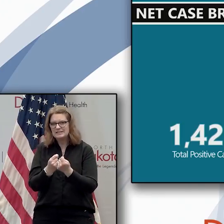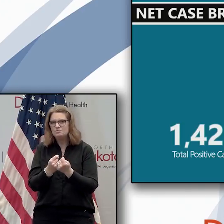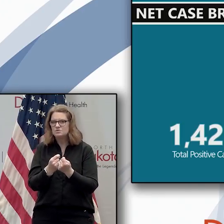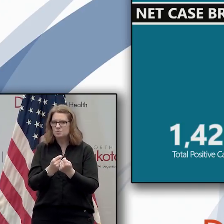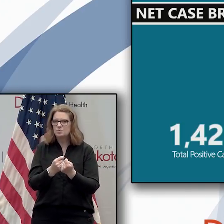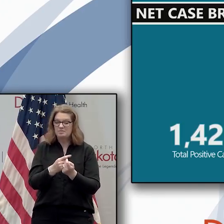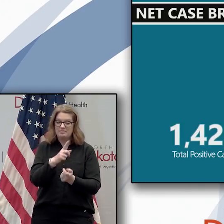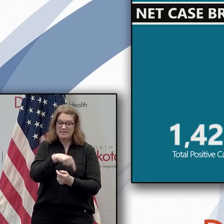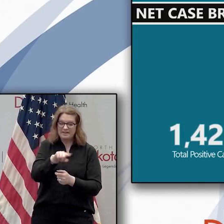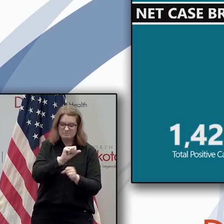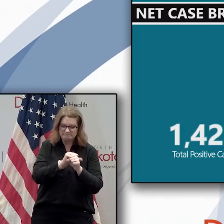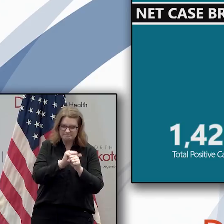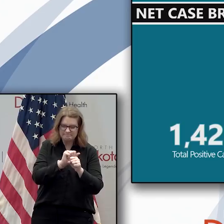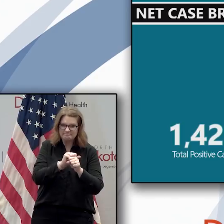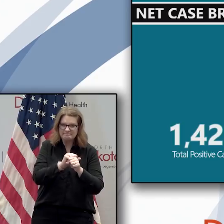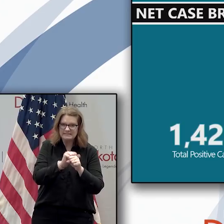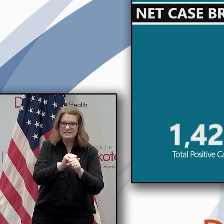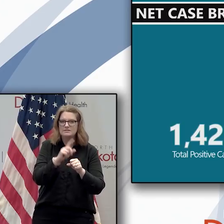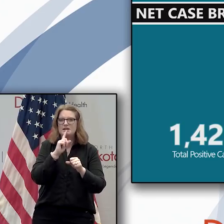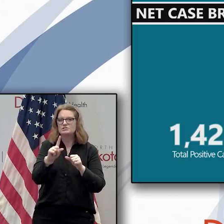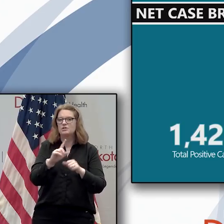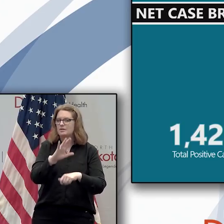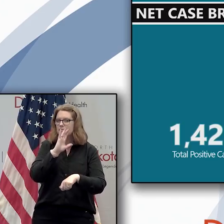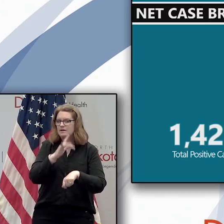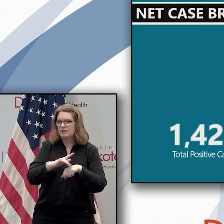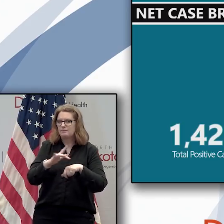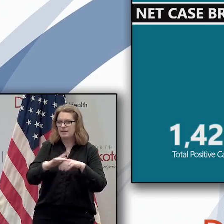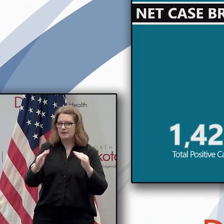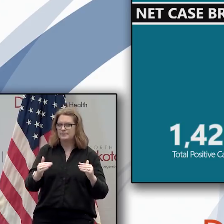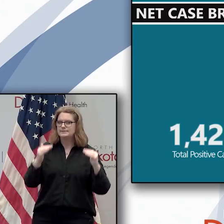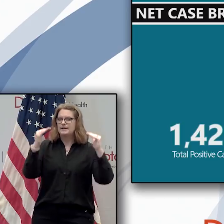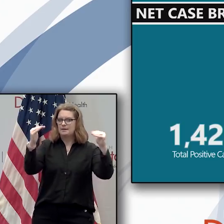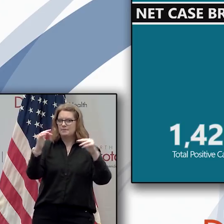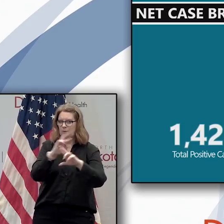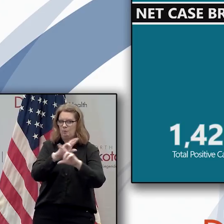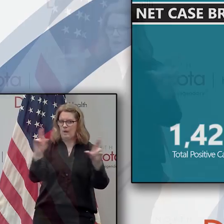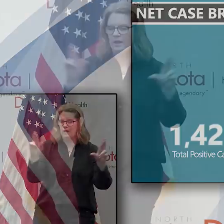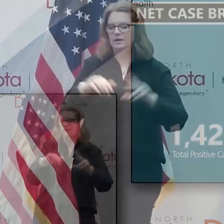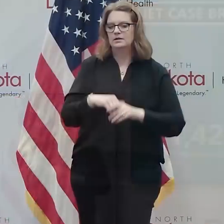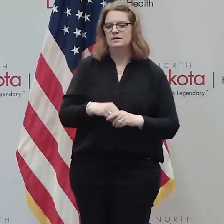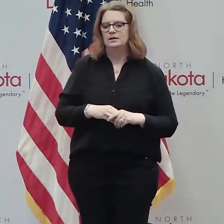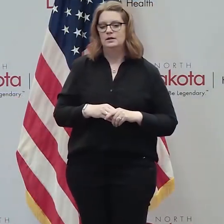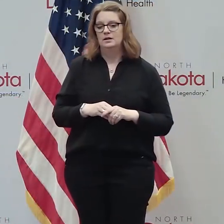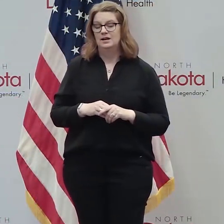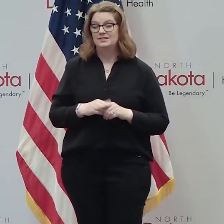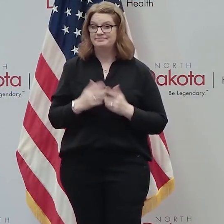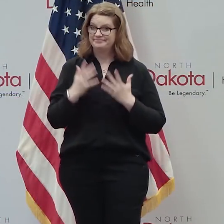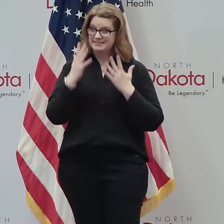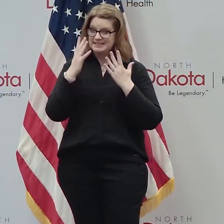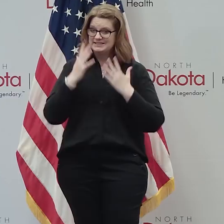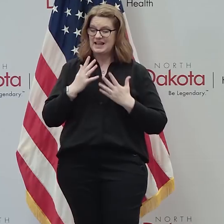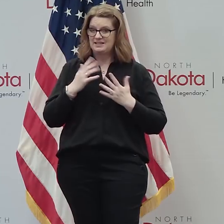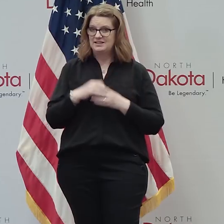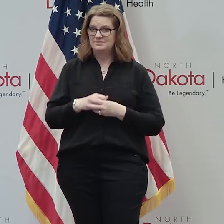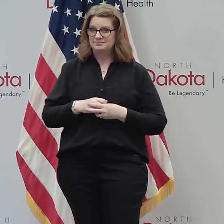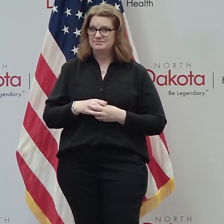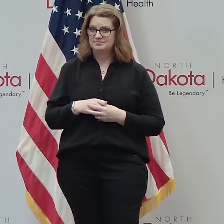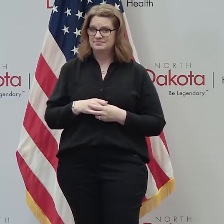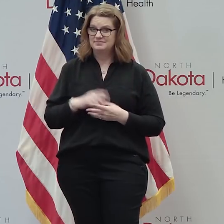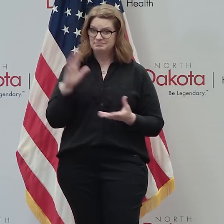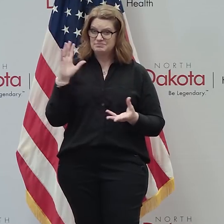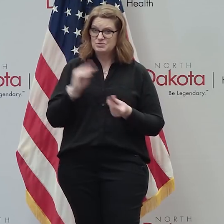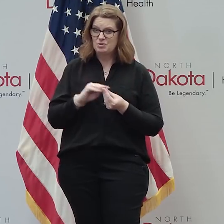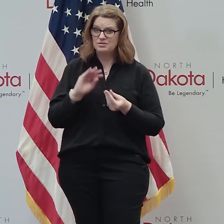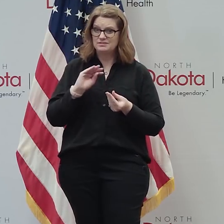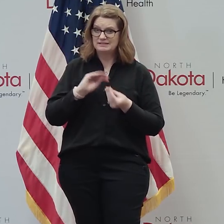of this pandemic to make sure that we had that capacity. And sadly, again, still we have 33 total North